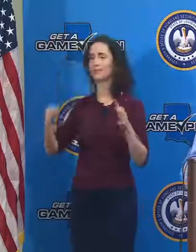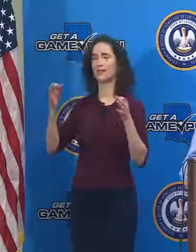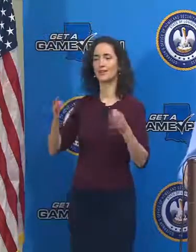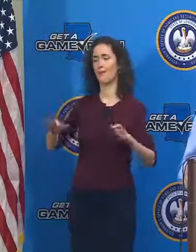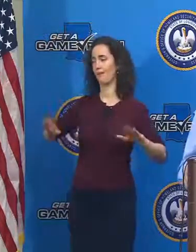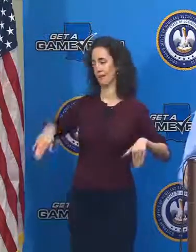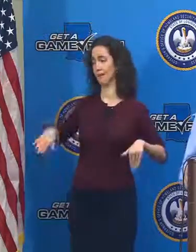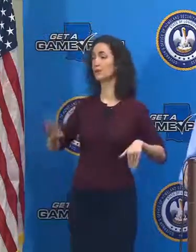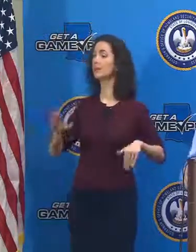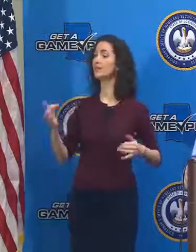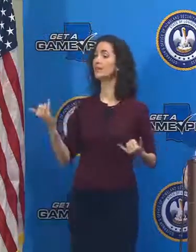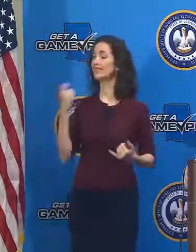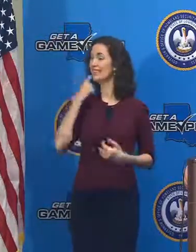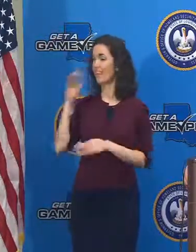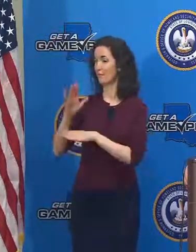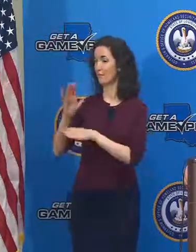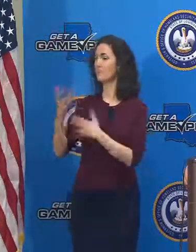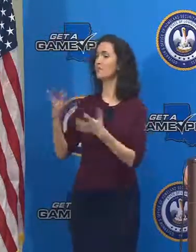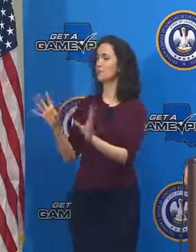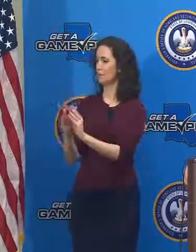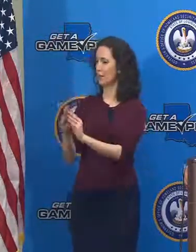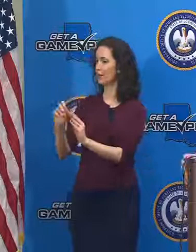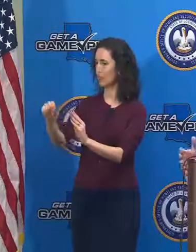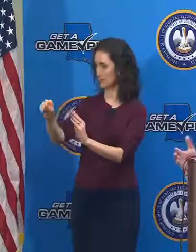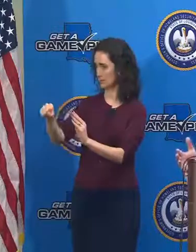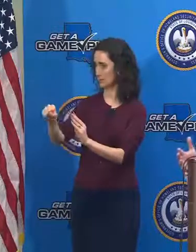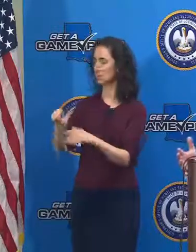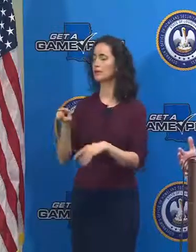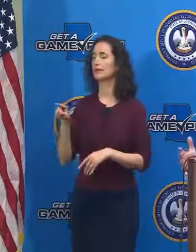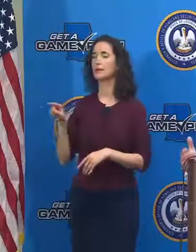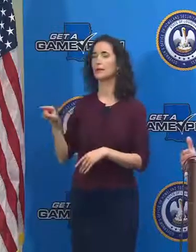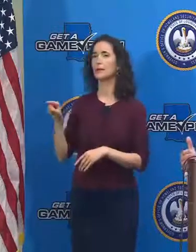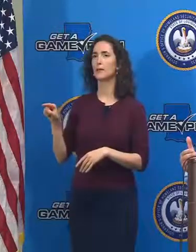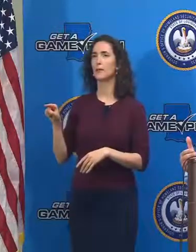have a meeting earlier this afternoon. He was